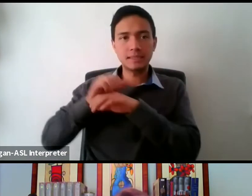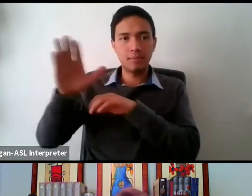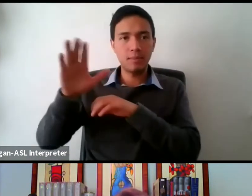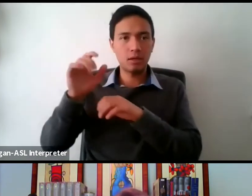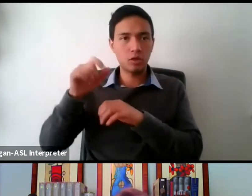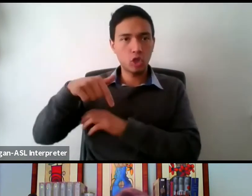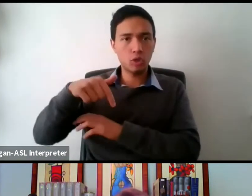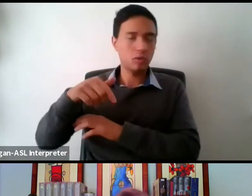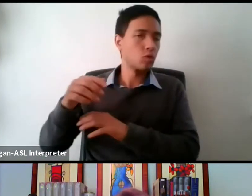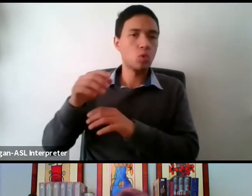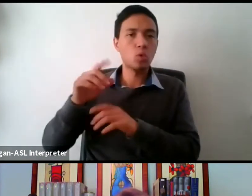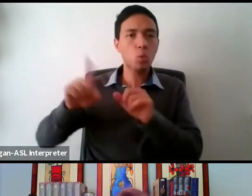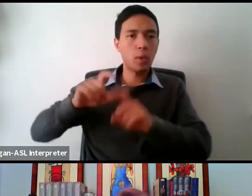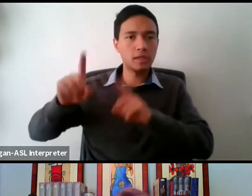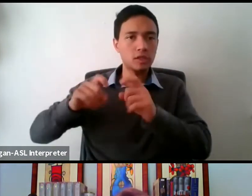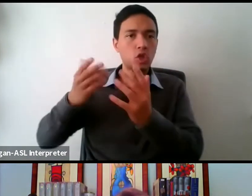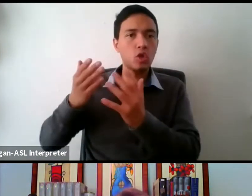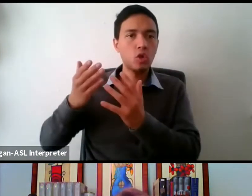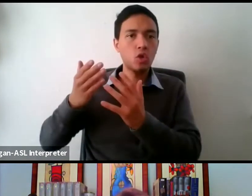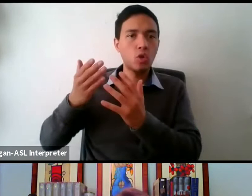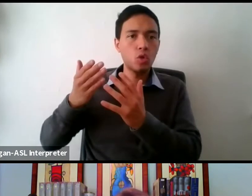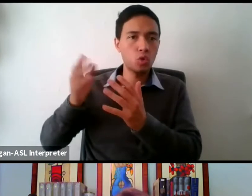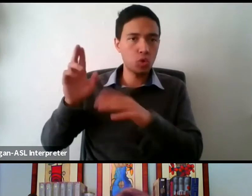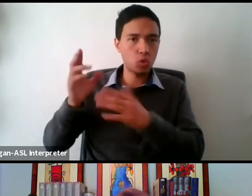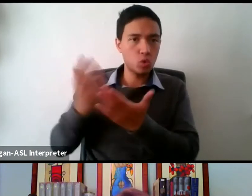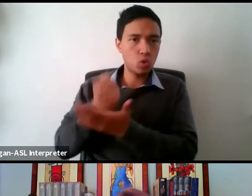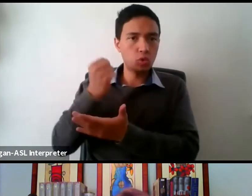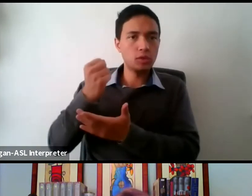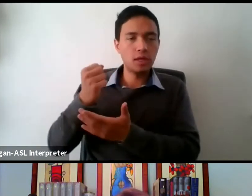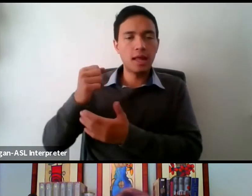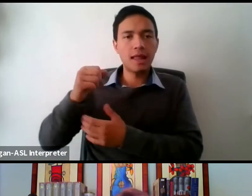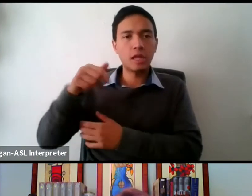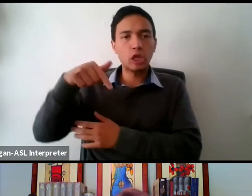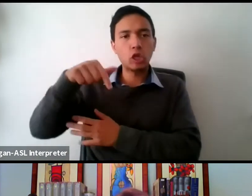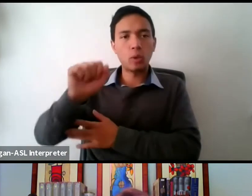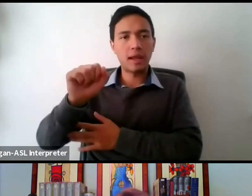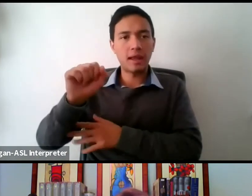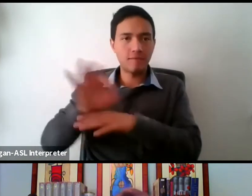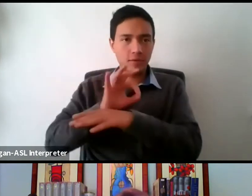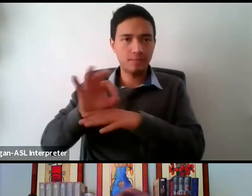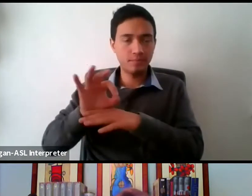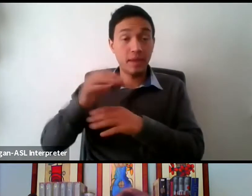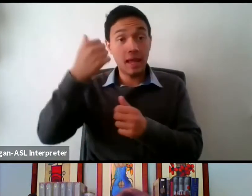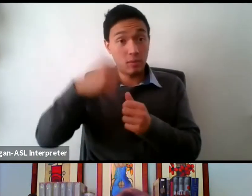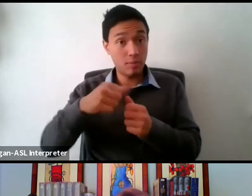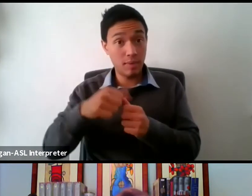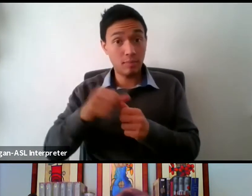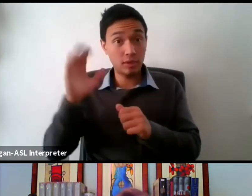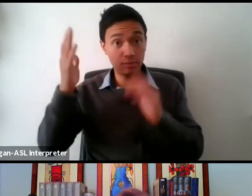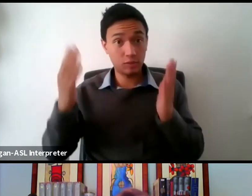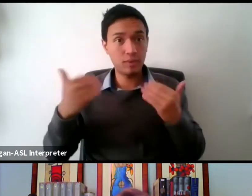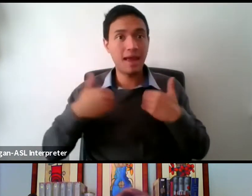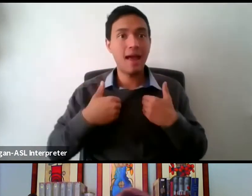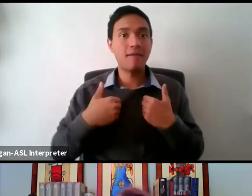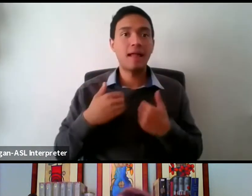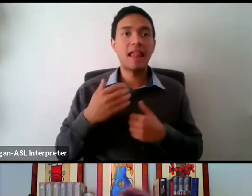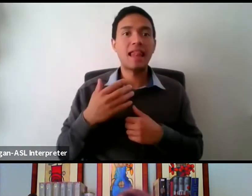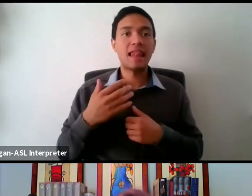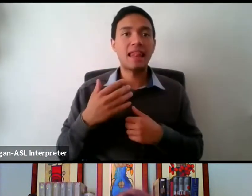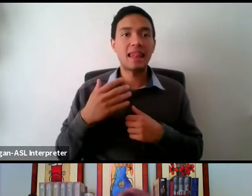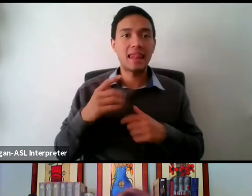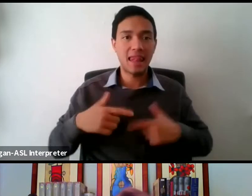button. We will weave them into the conversation. And remember, speakers, we have live interpretation, so please try and speak